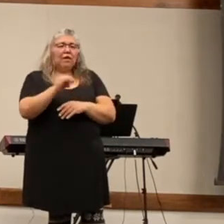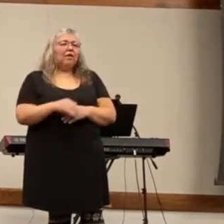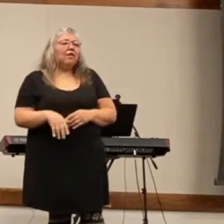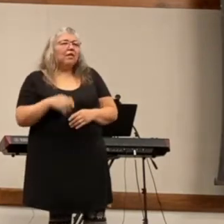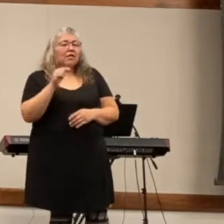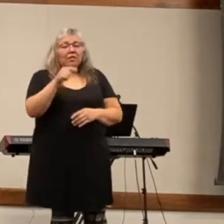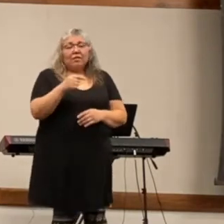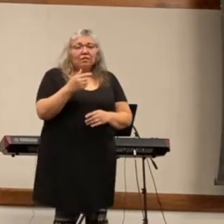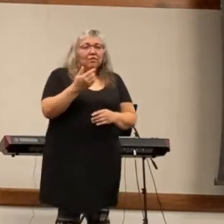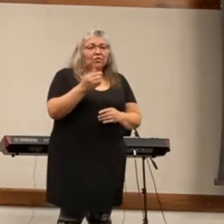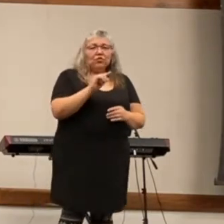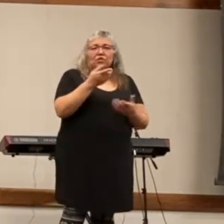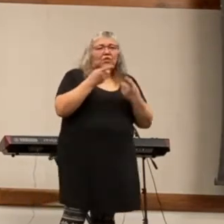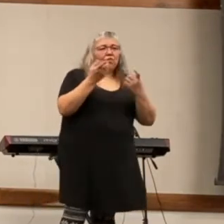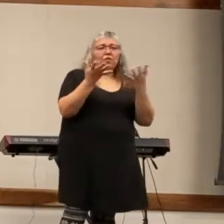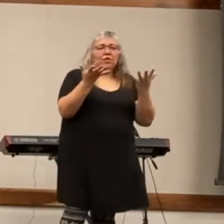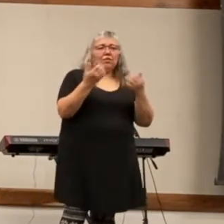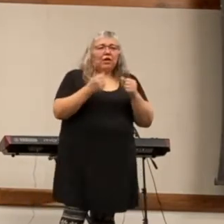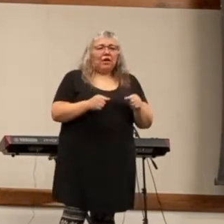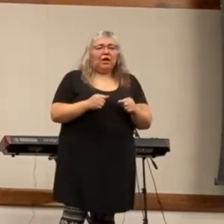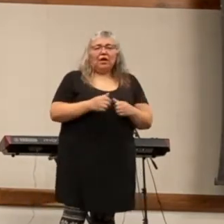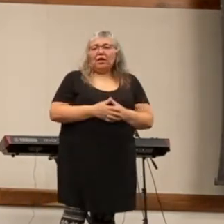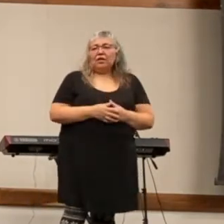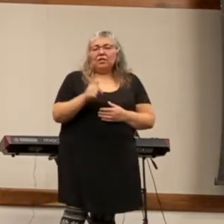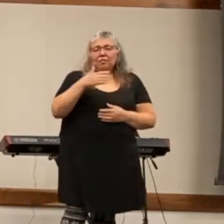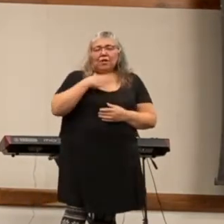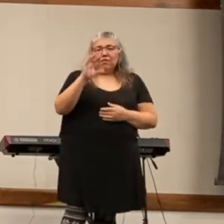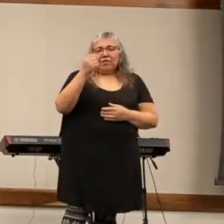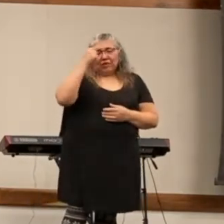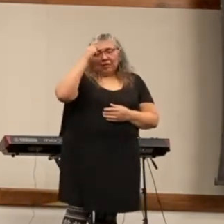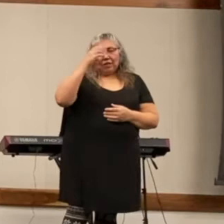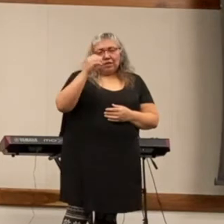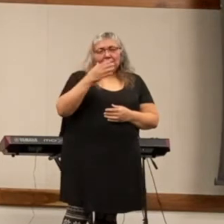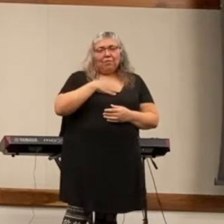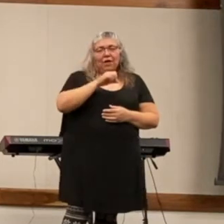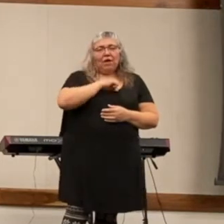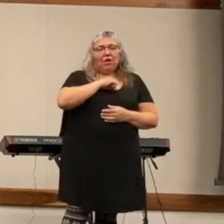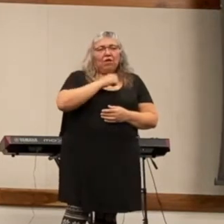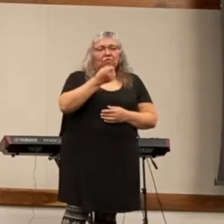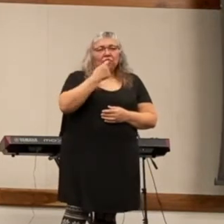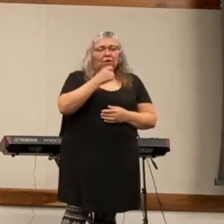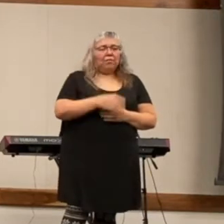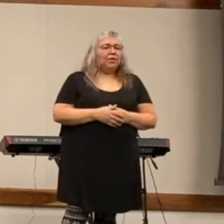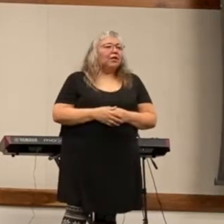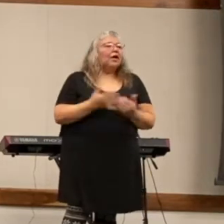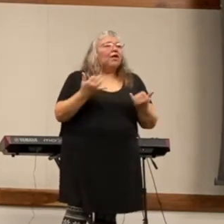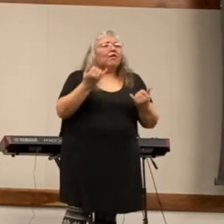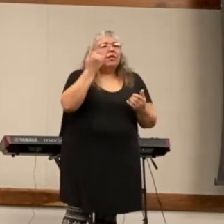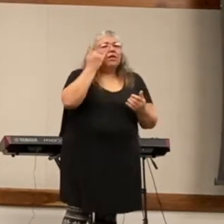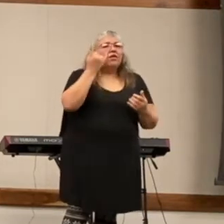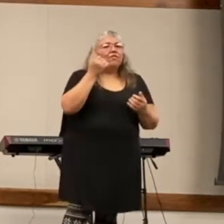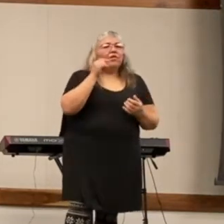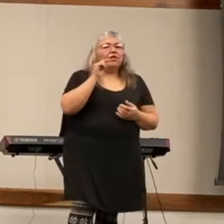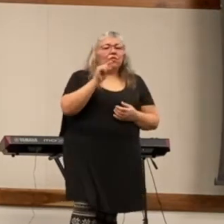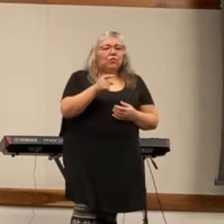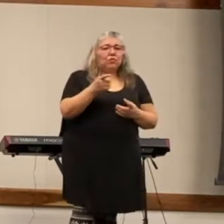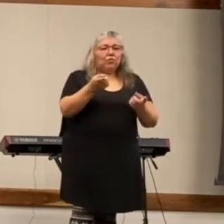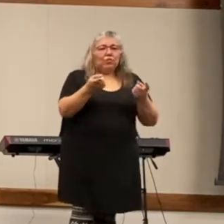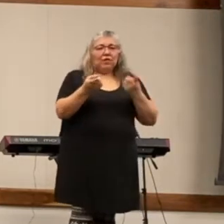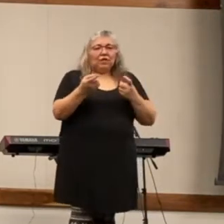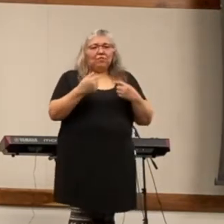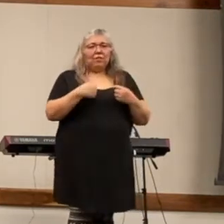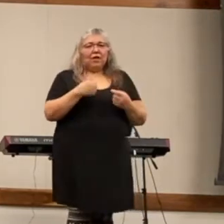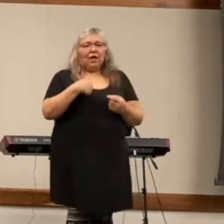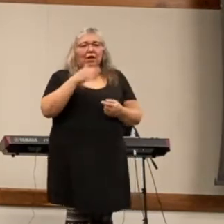in a cough drop. And see that if you give me, I will not bless you.